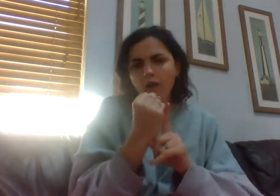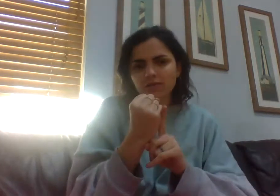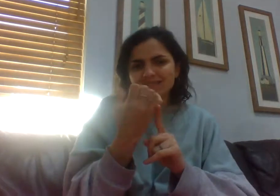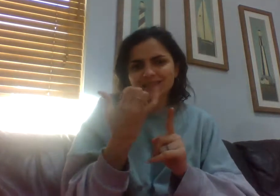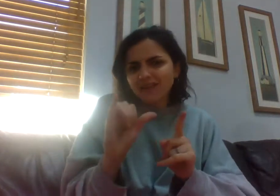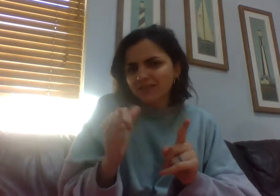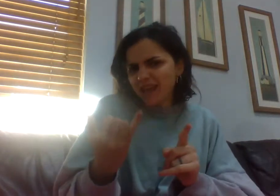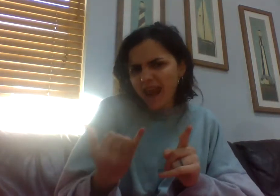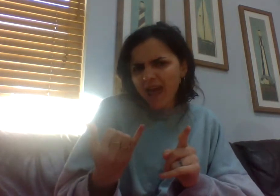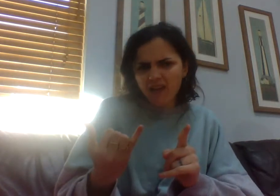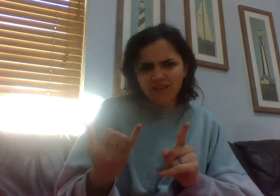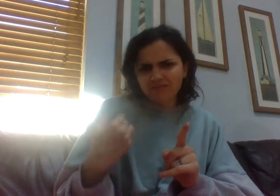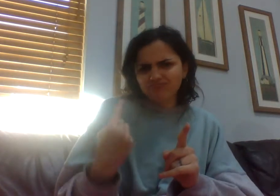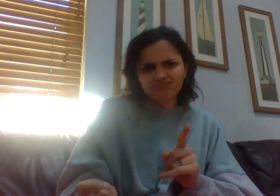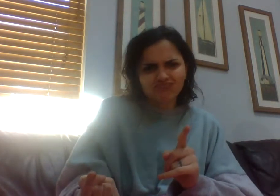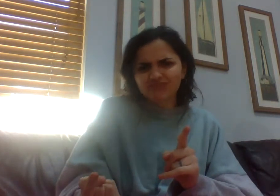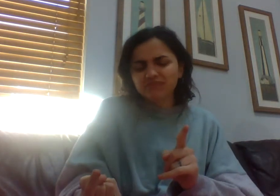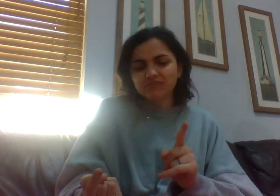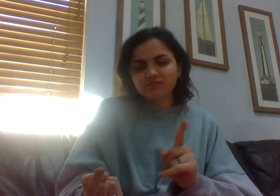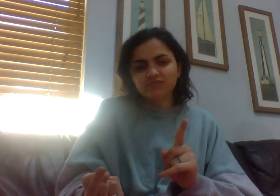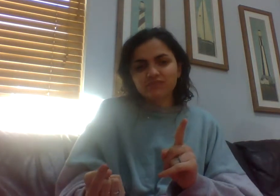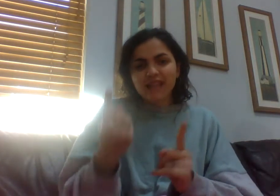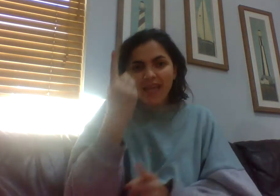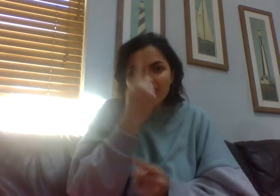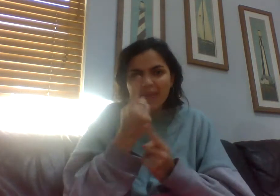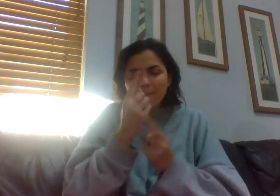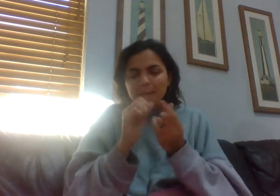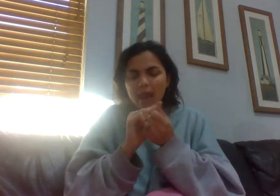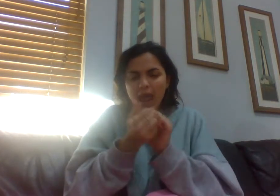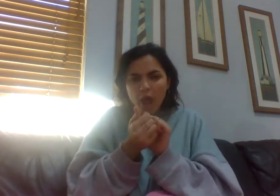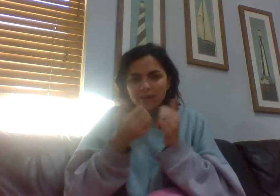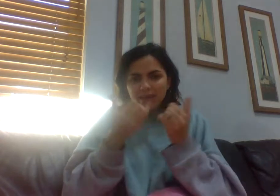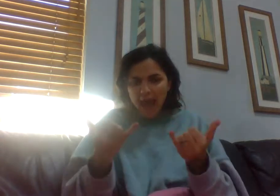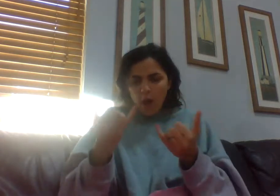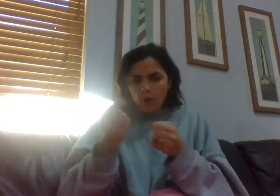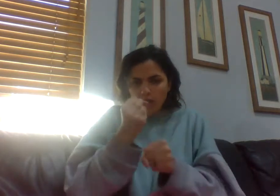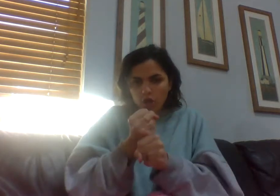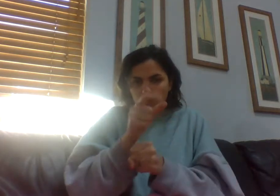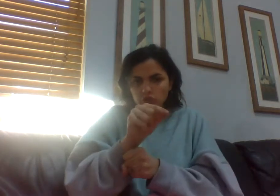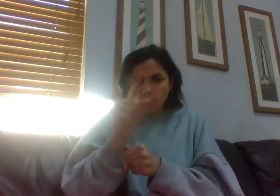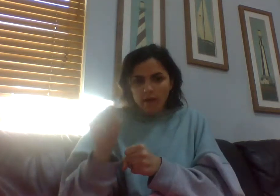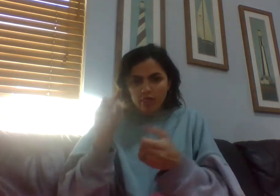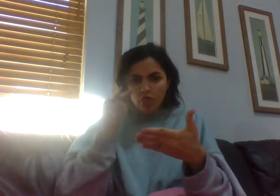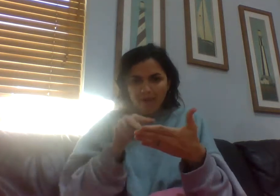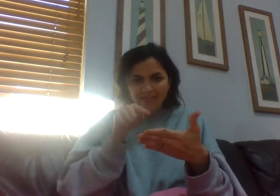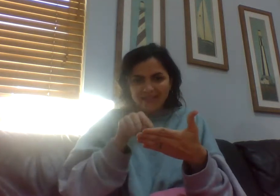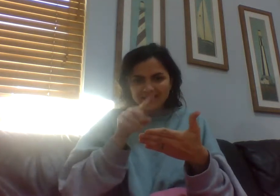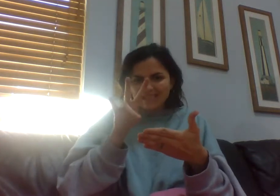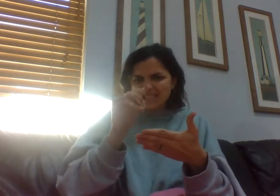think about how, now in 2020, looking at this 70 years later, is my math